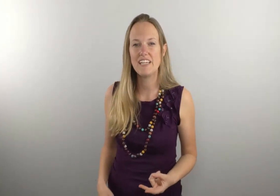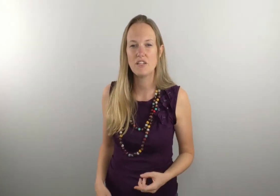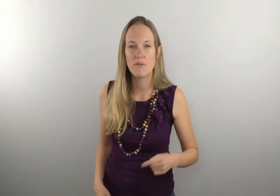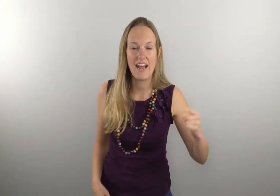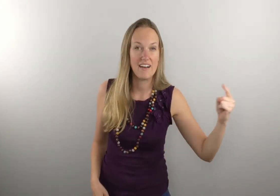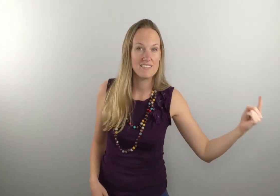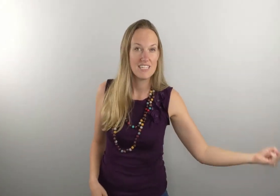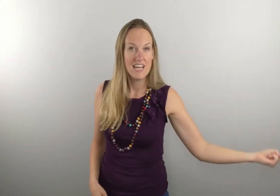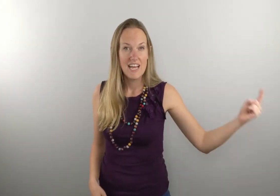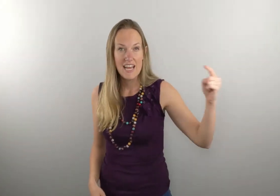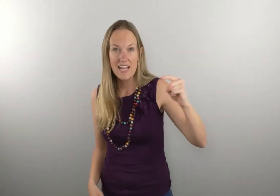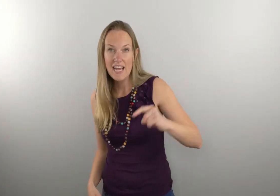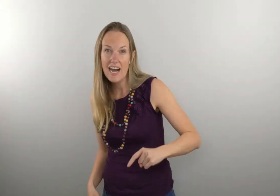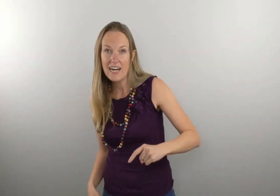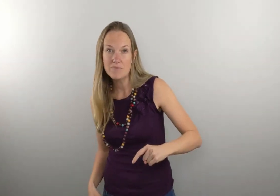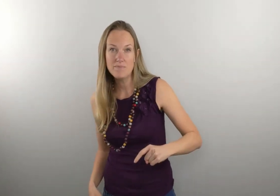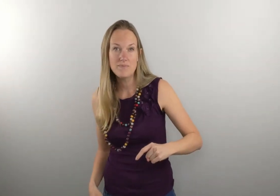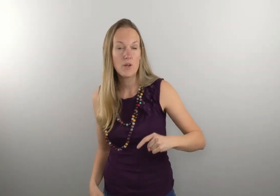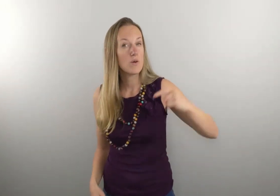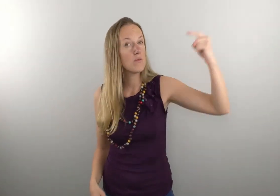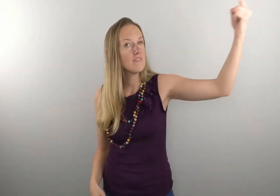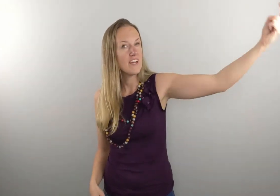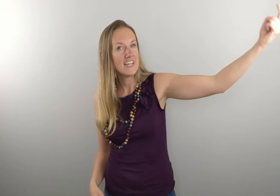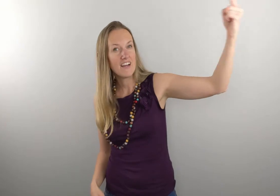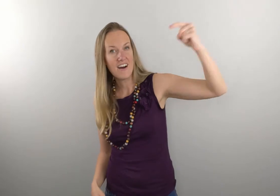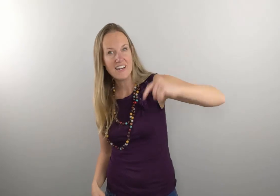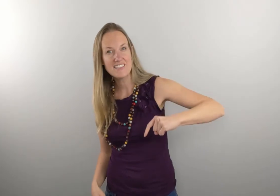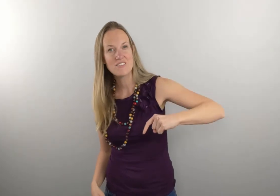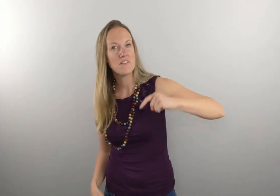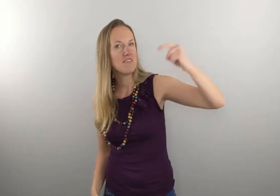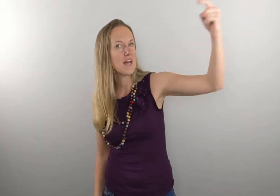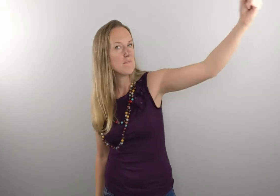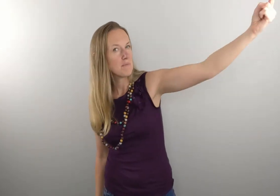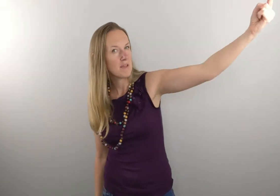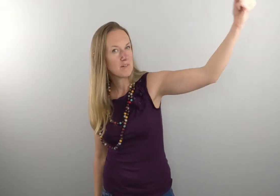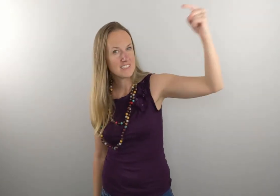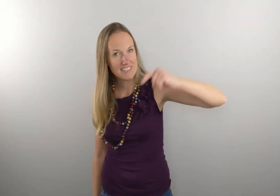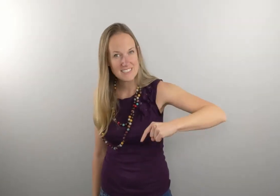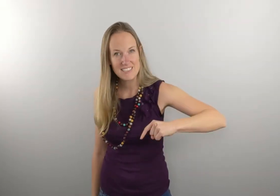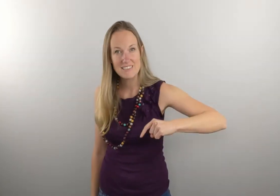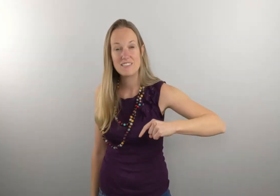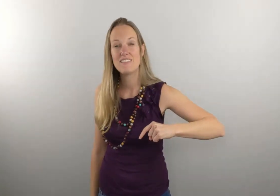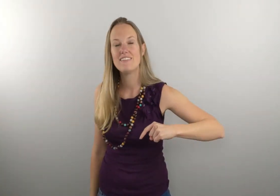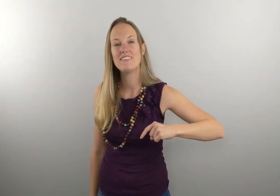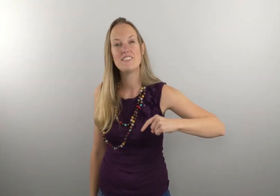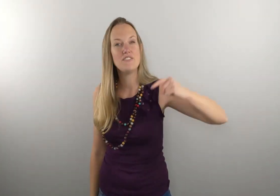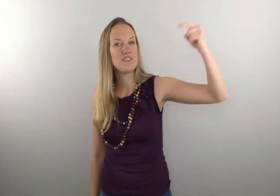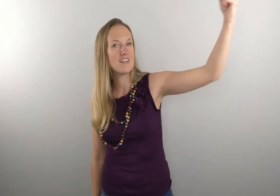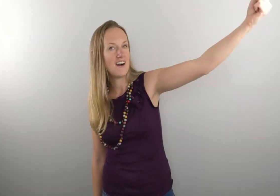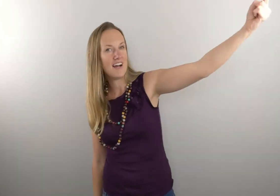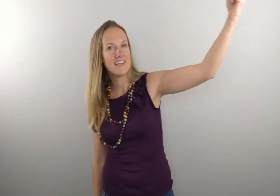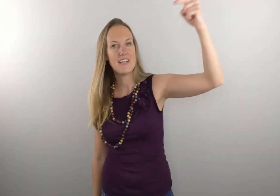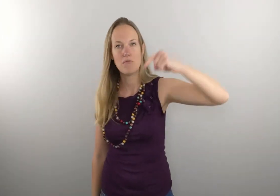the ground. Come, or we're inviting God, so even that might make more sense to do God coming